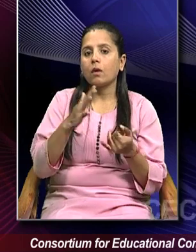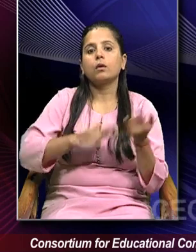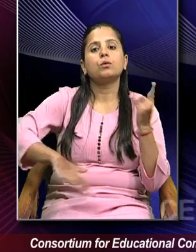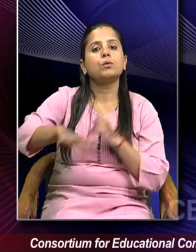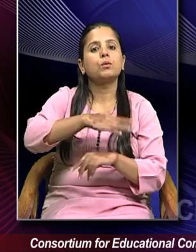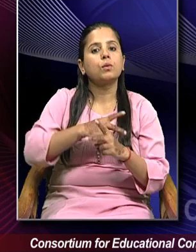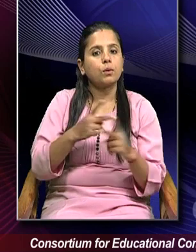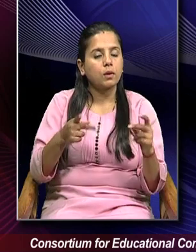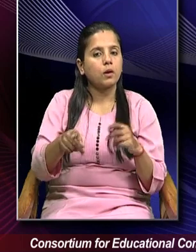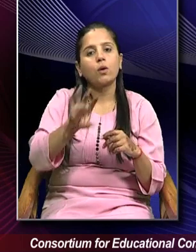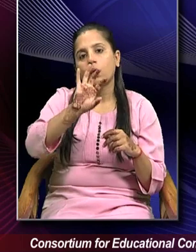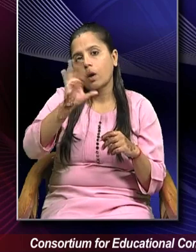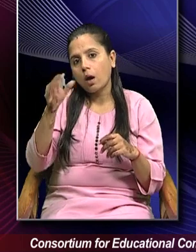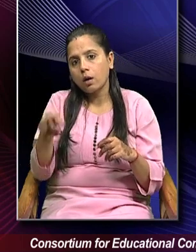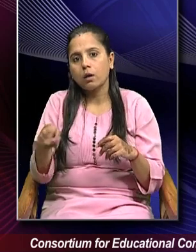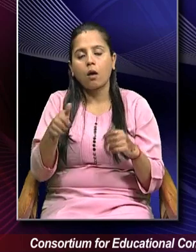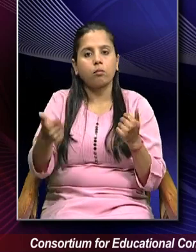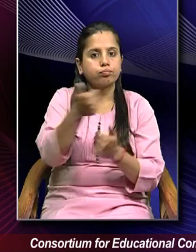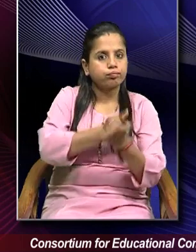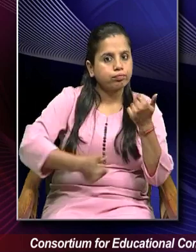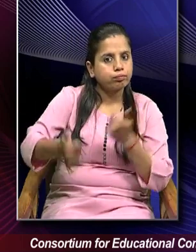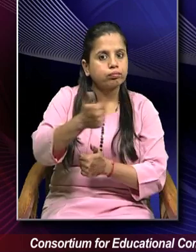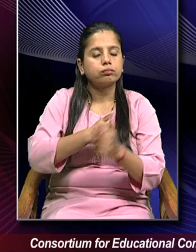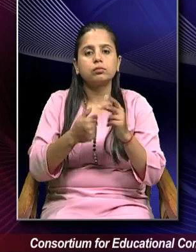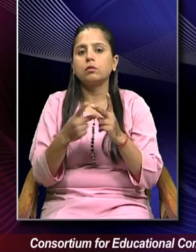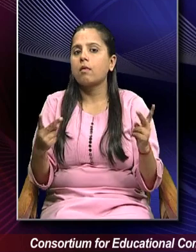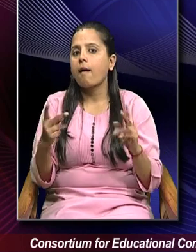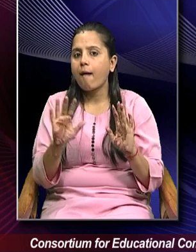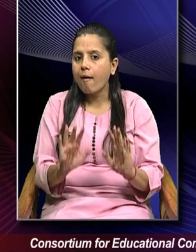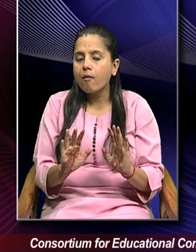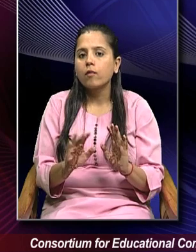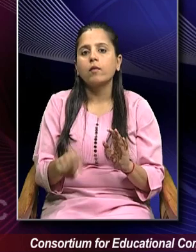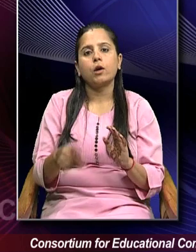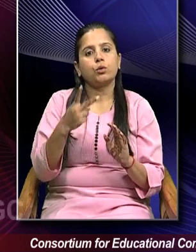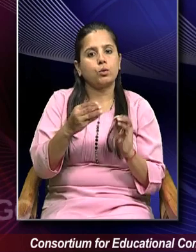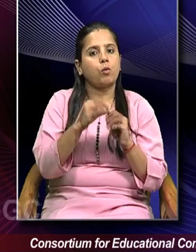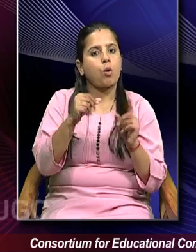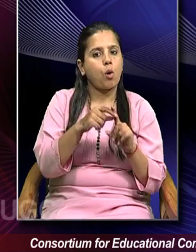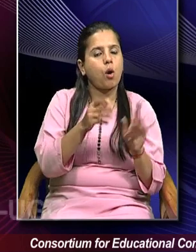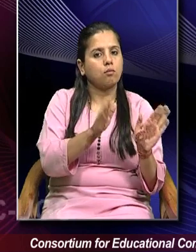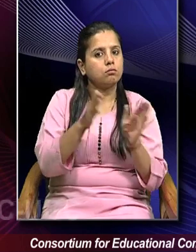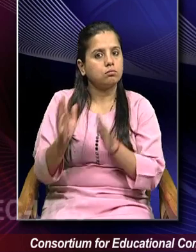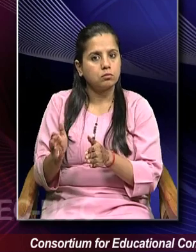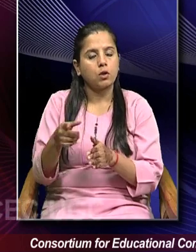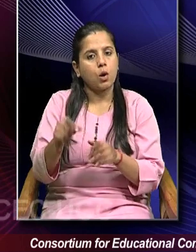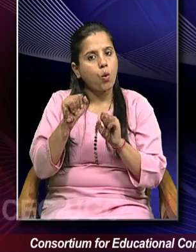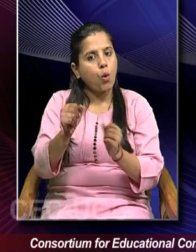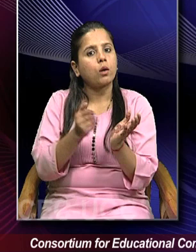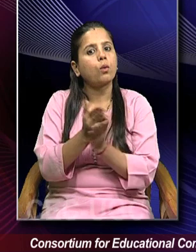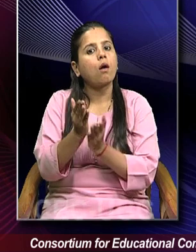situation where these countries, they were competing against each other, they were these two blocks, they were united in their own